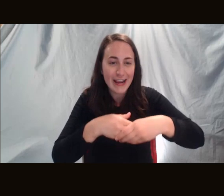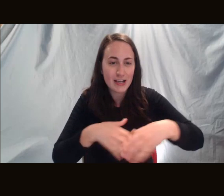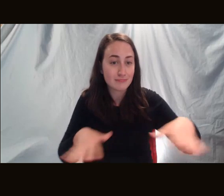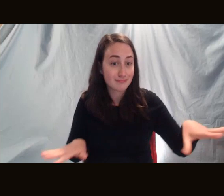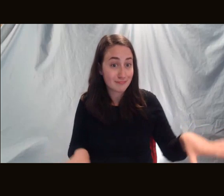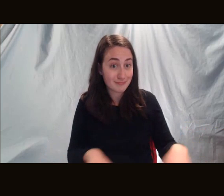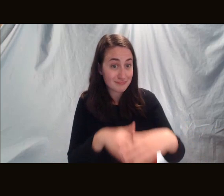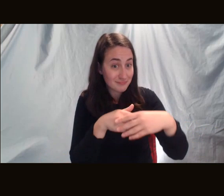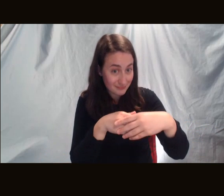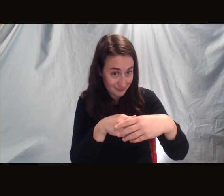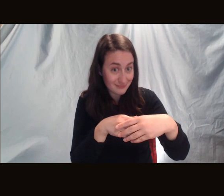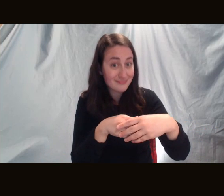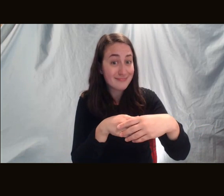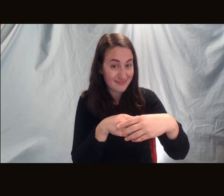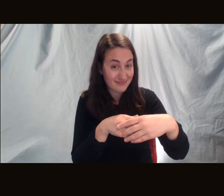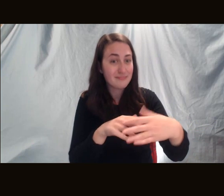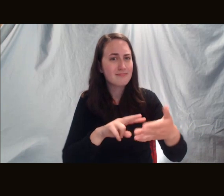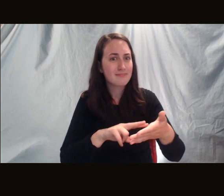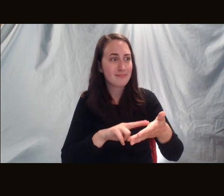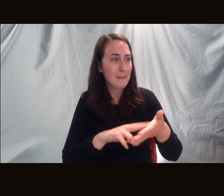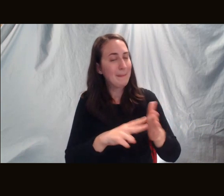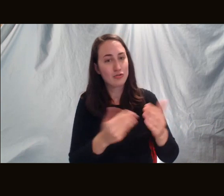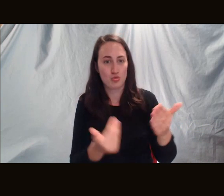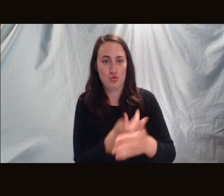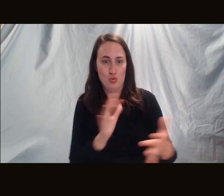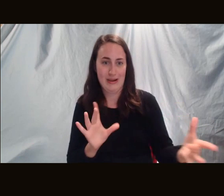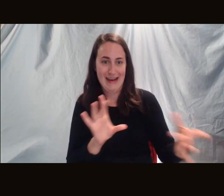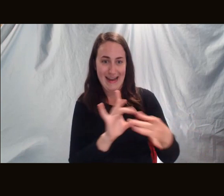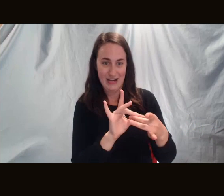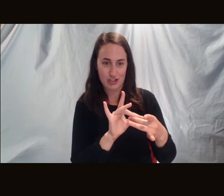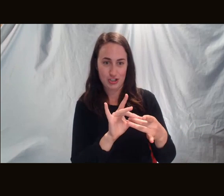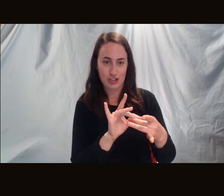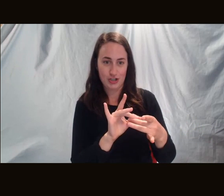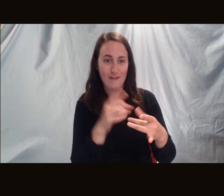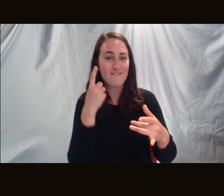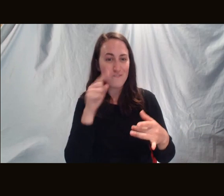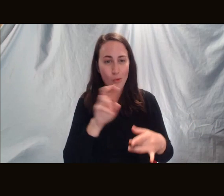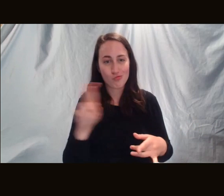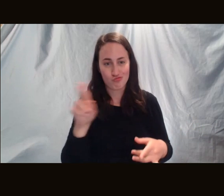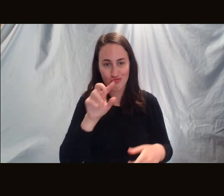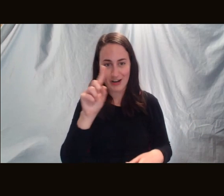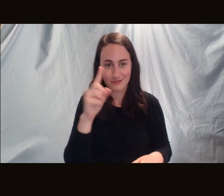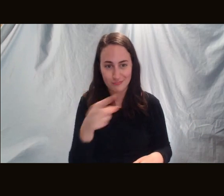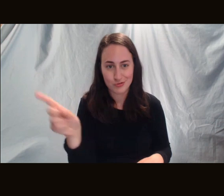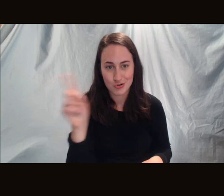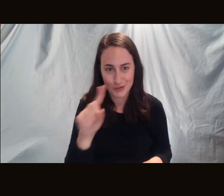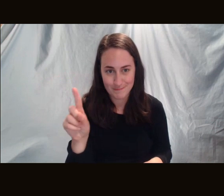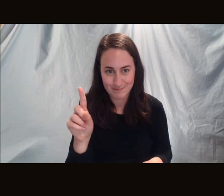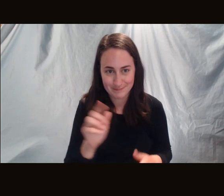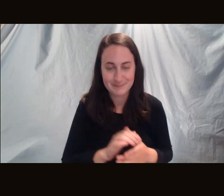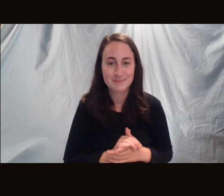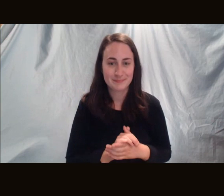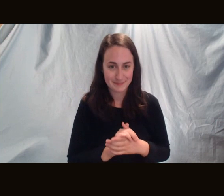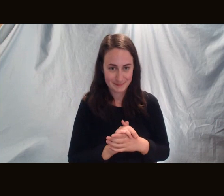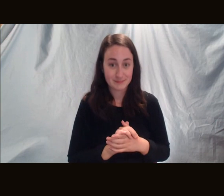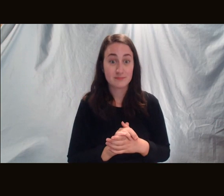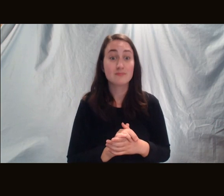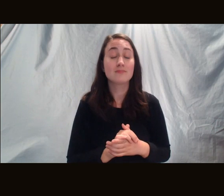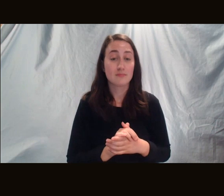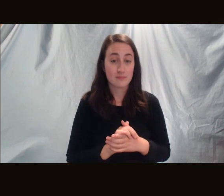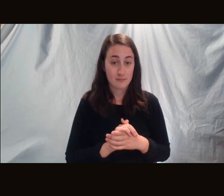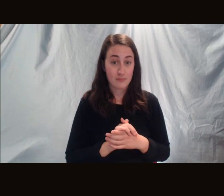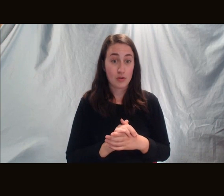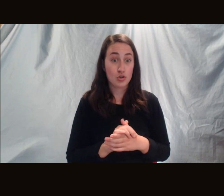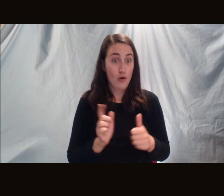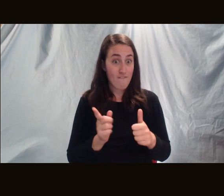to make the connection or into the next part, which is the right turn that we talked about. That right turn happens first